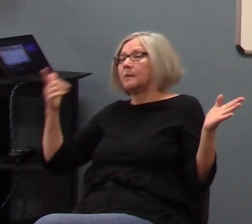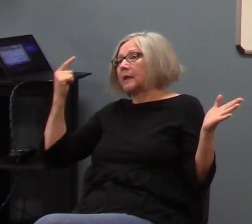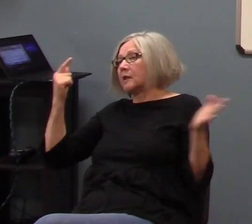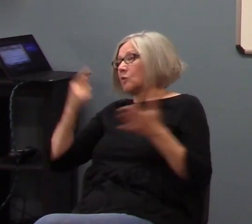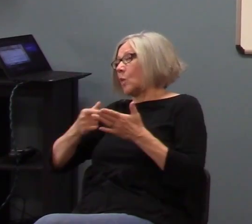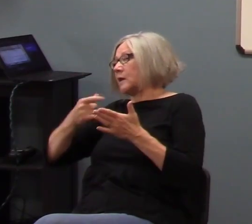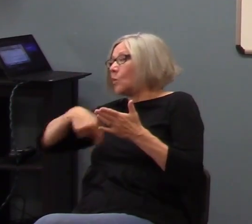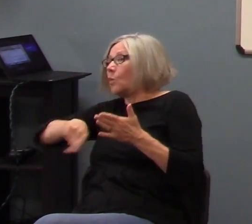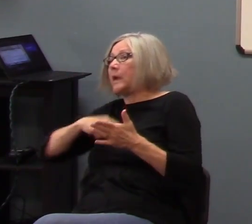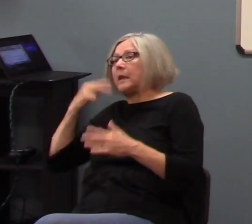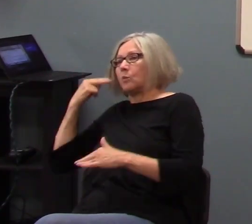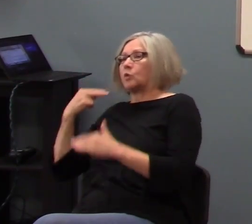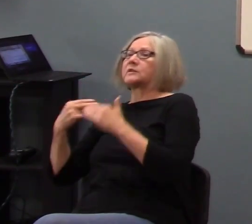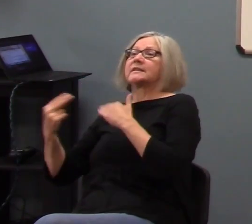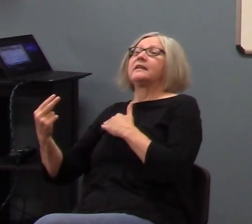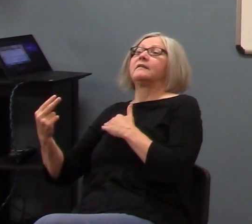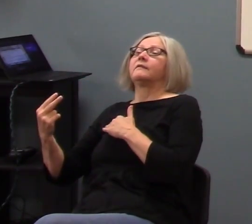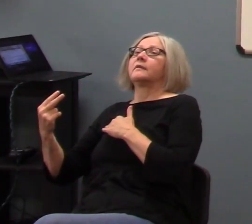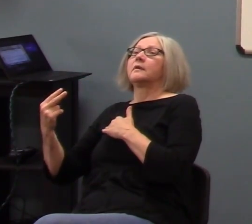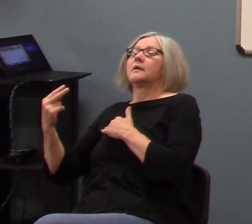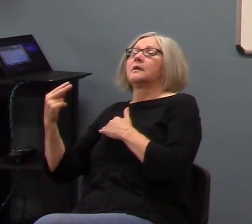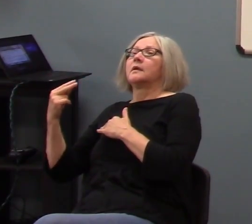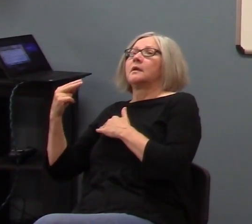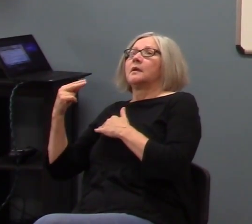perceive as an explosion or